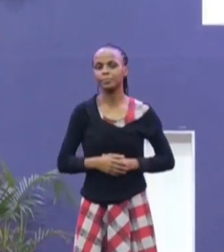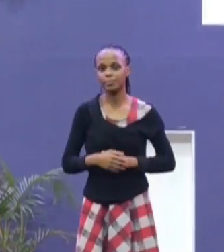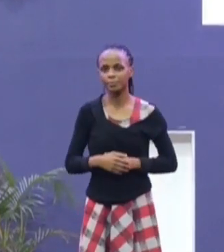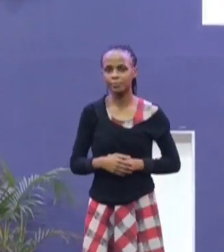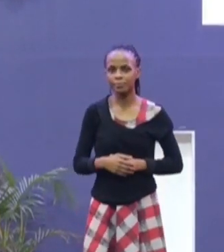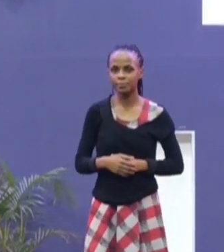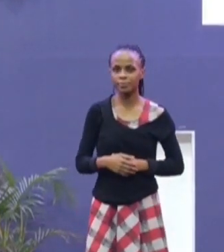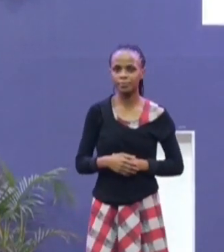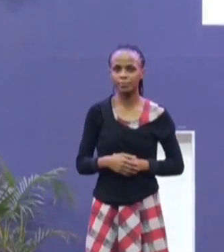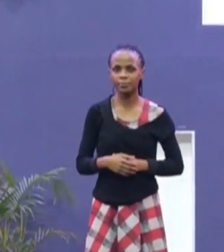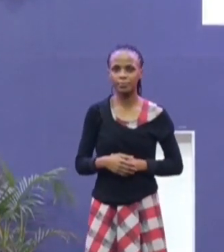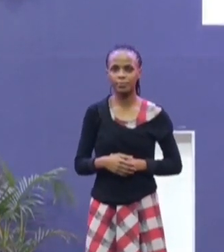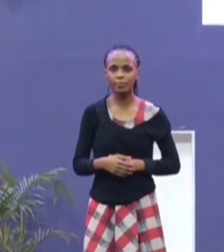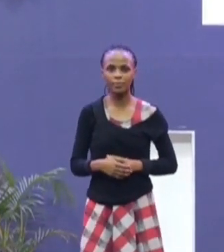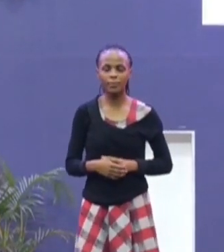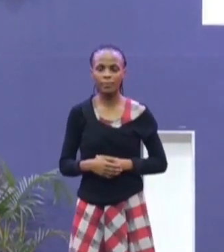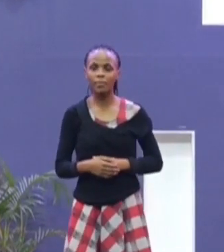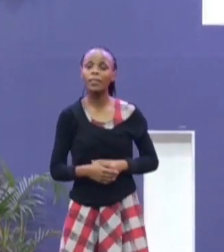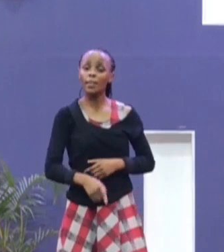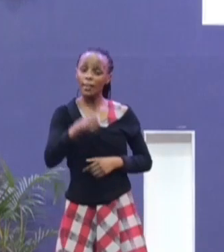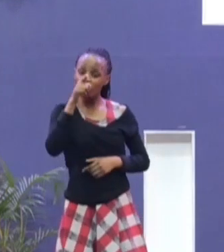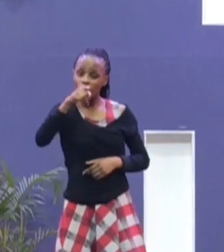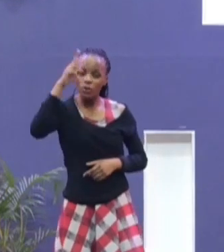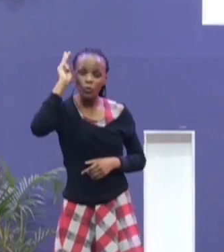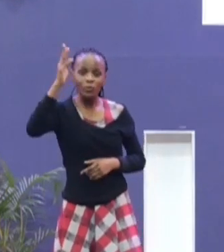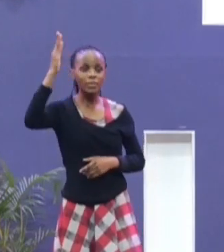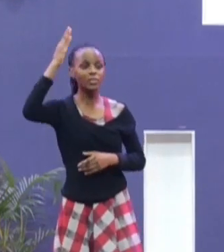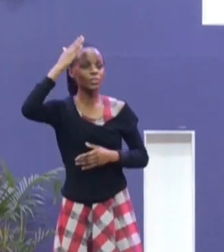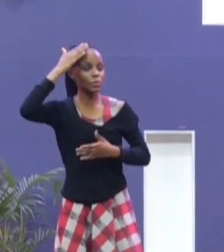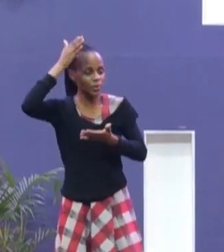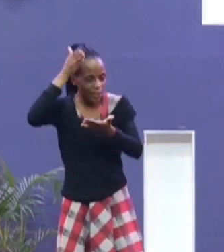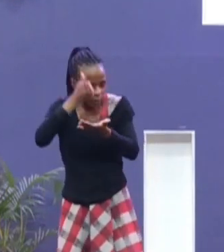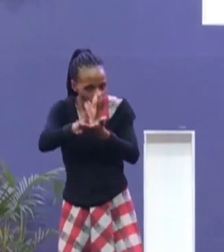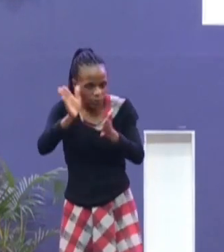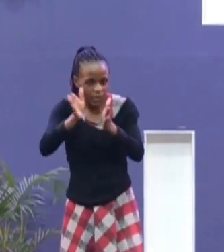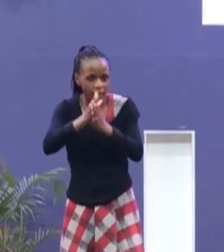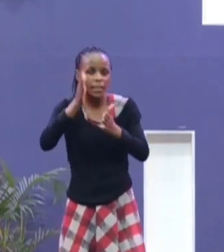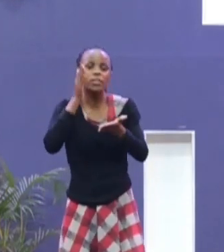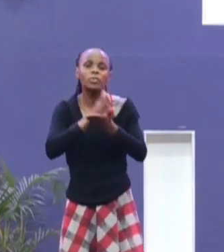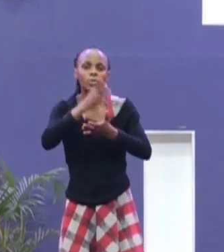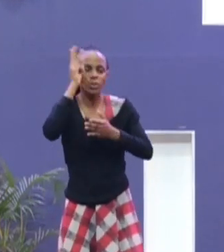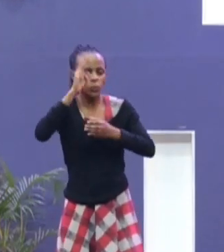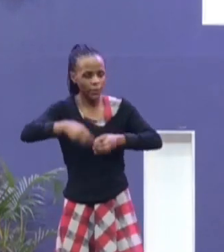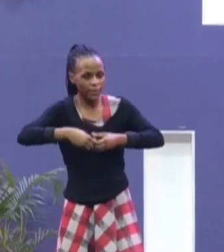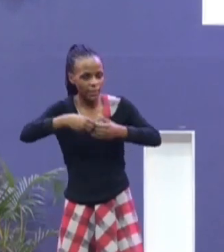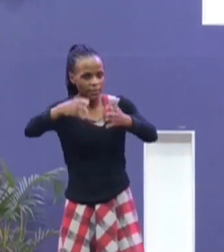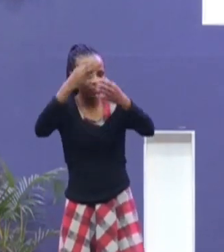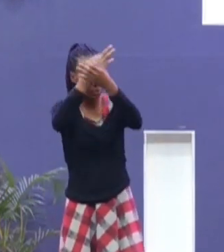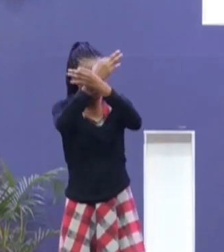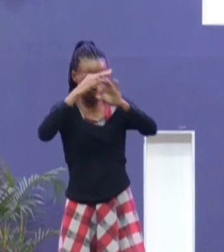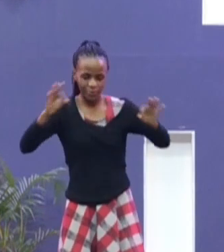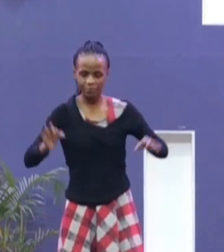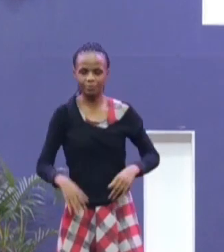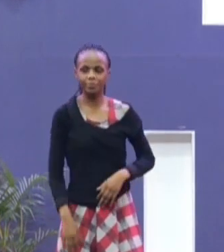then you will know the truth and the truth will set you free. Era mulitegeera amazima n'amazima gali